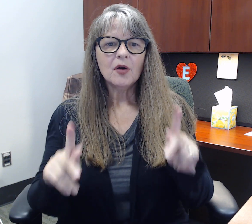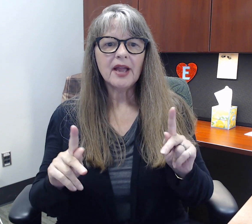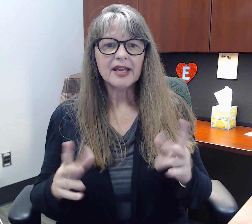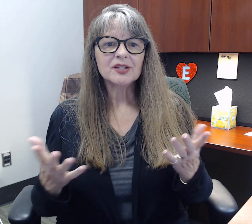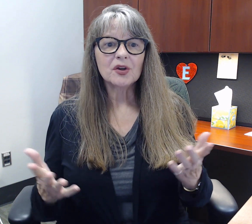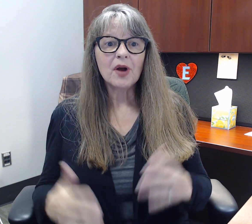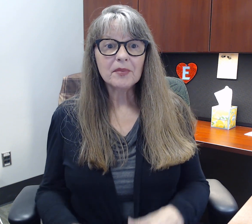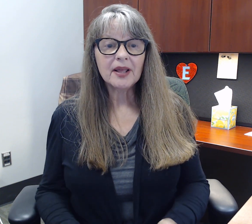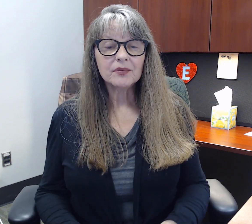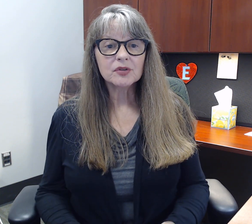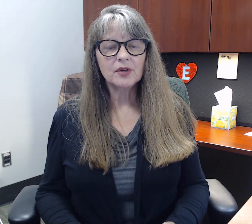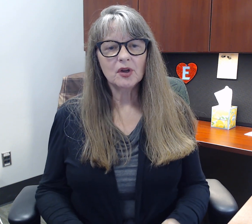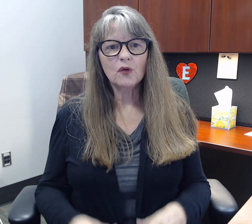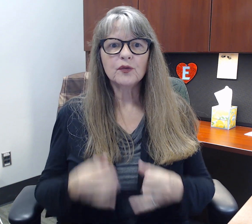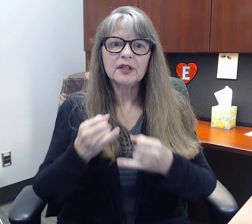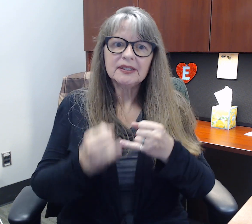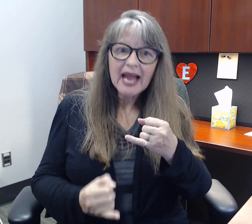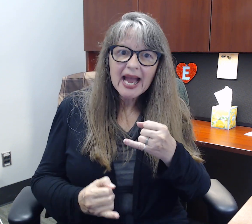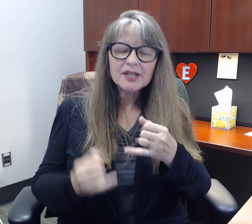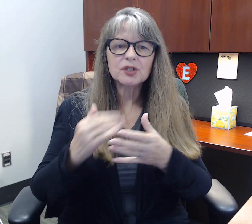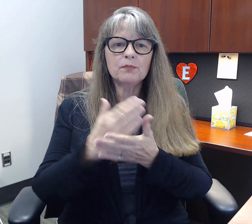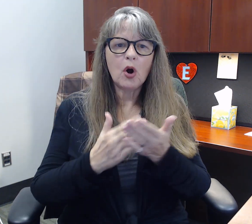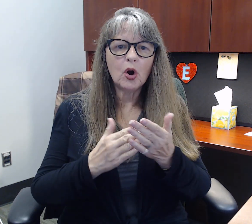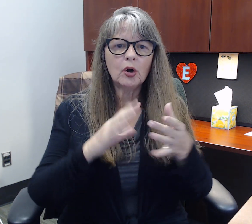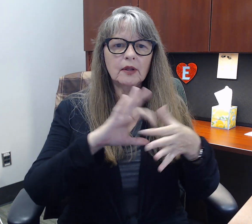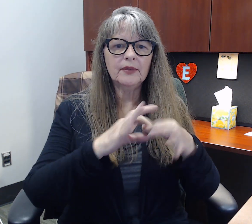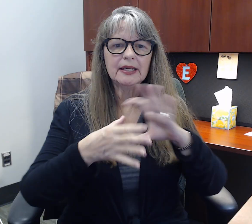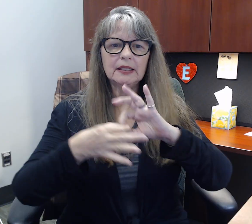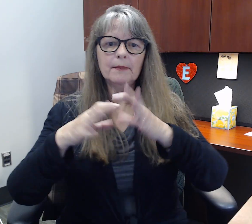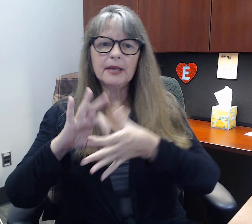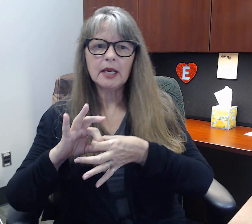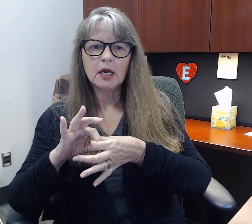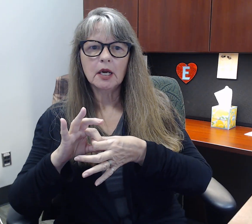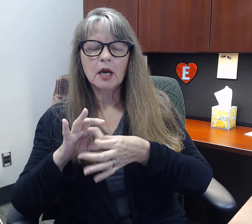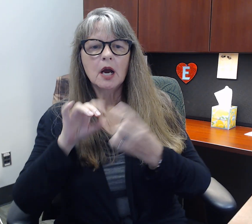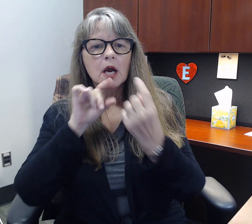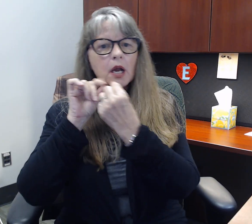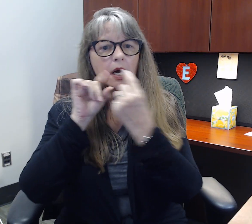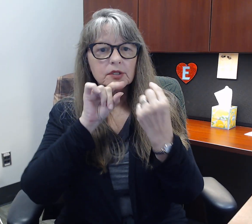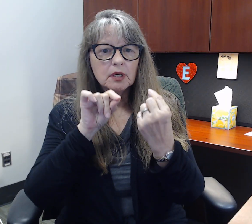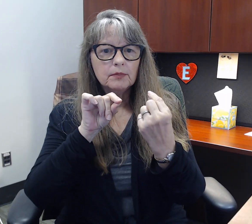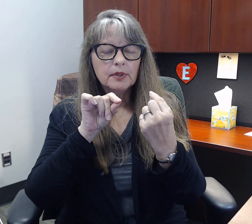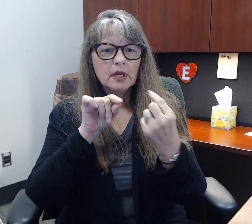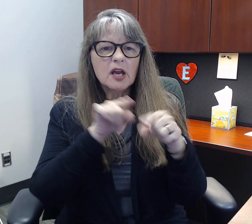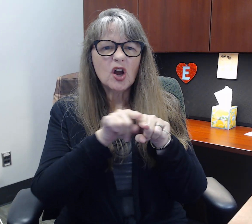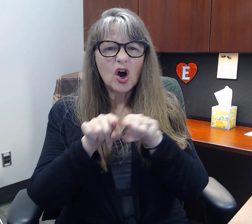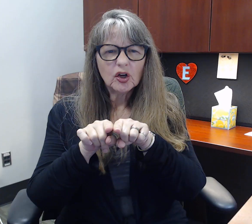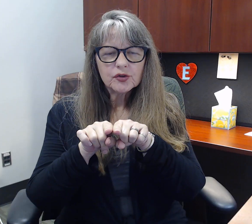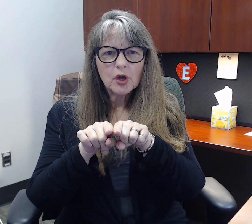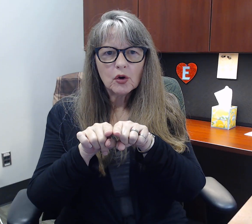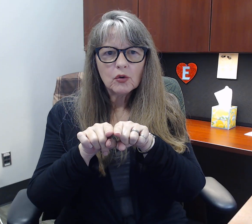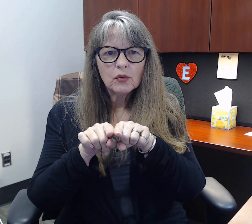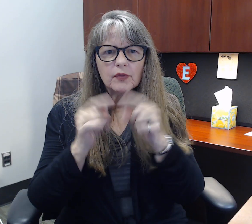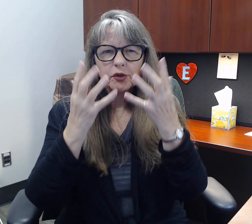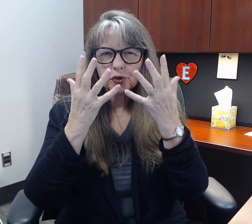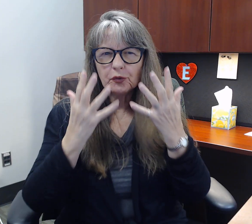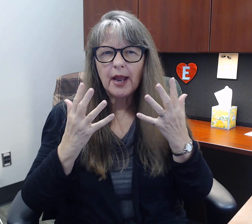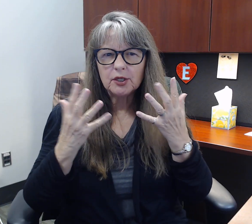Okay, so I'm going to have this video for the last part of the Olympic gossip and also the